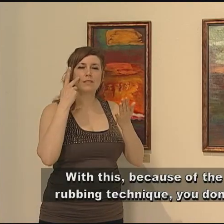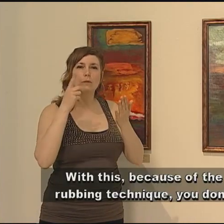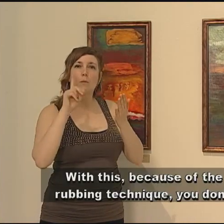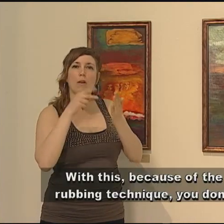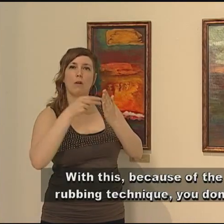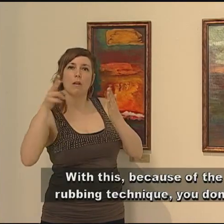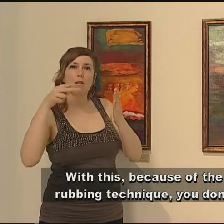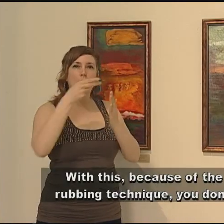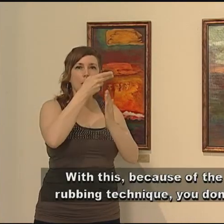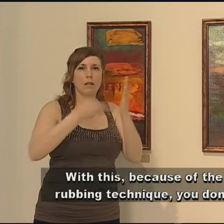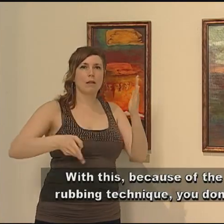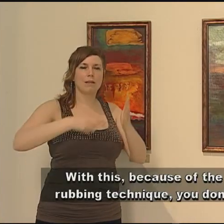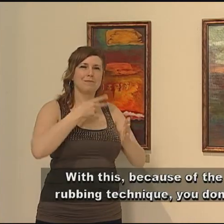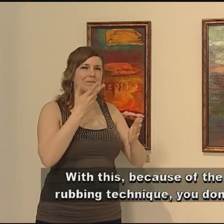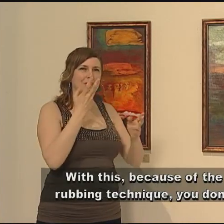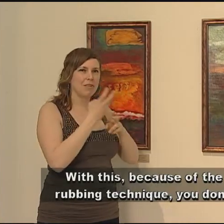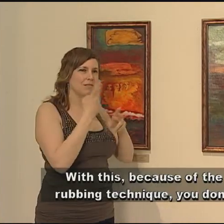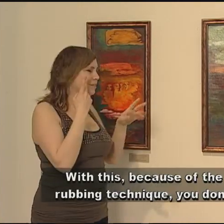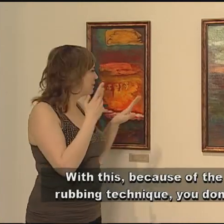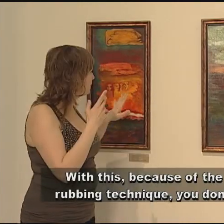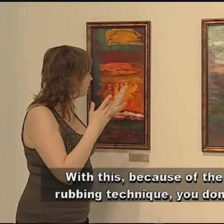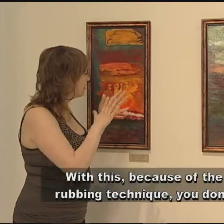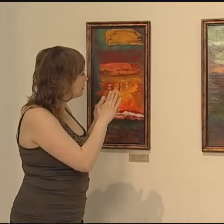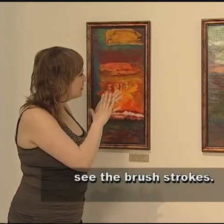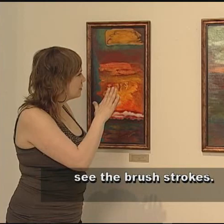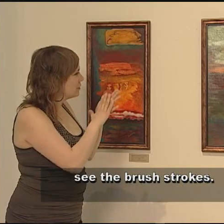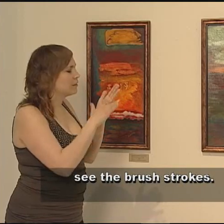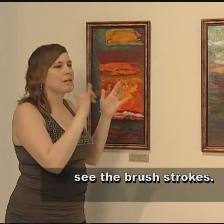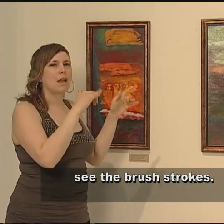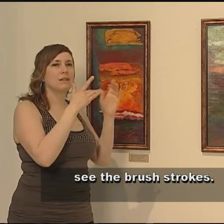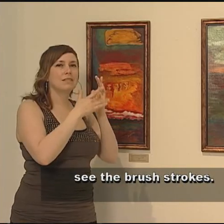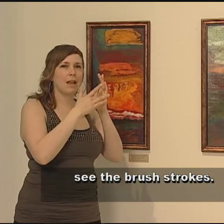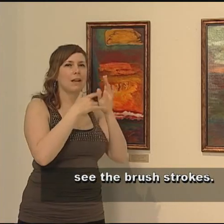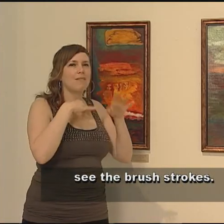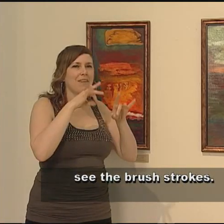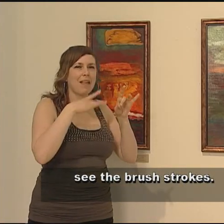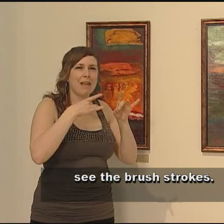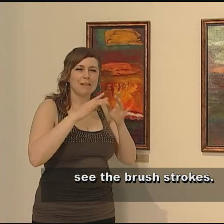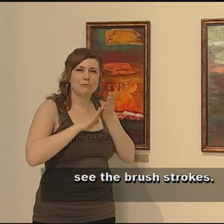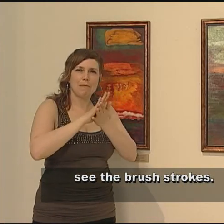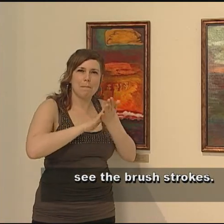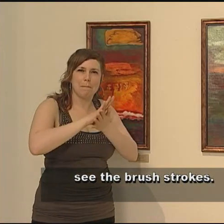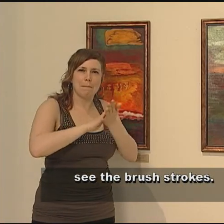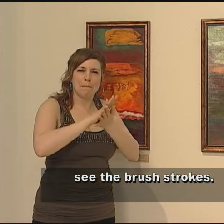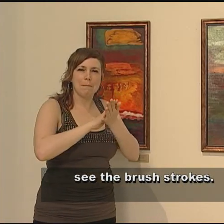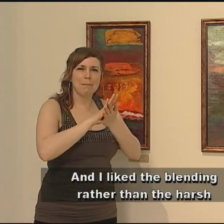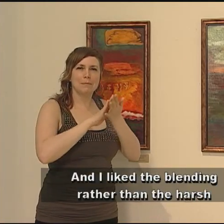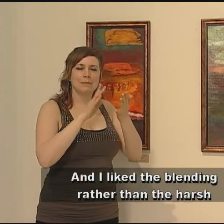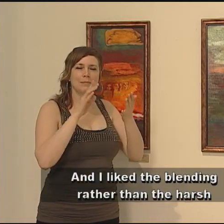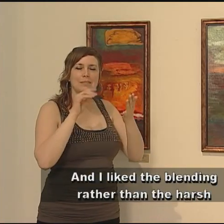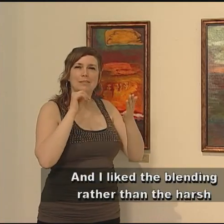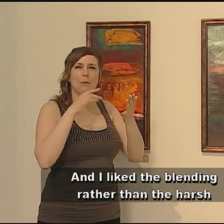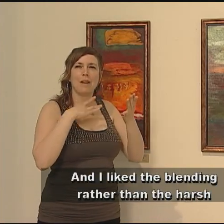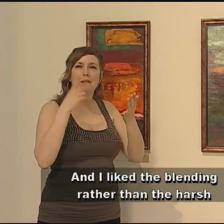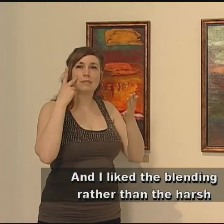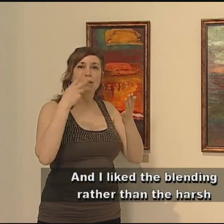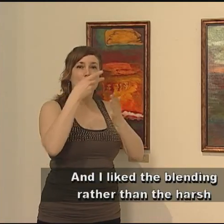With this, because of the rubbing technique, you don't see the brush strokes. And I liked